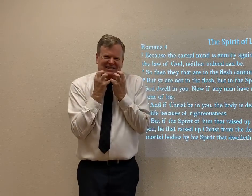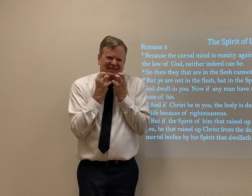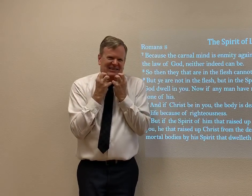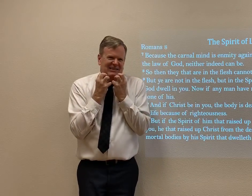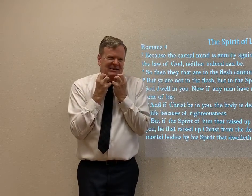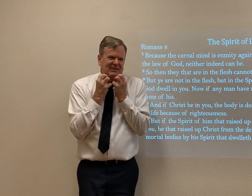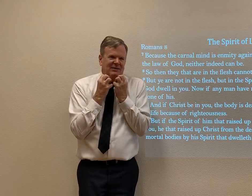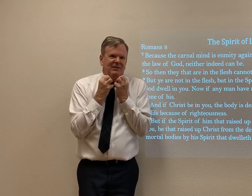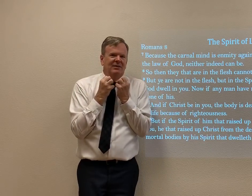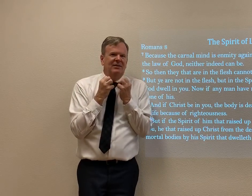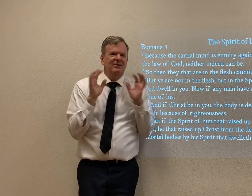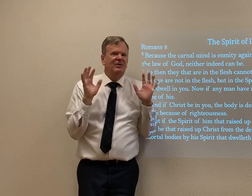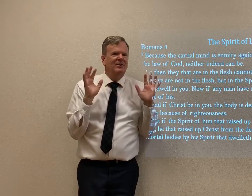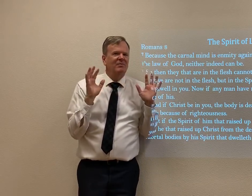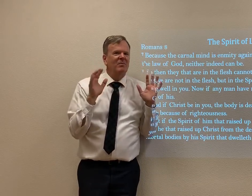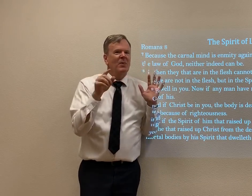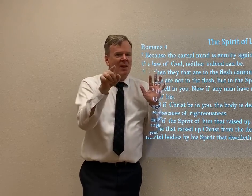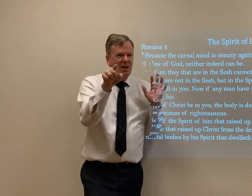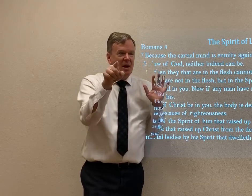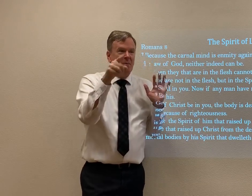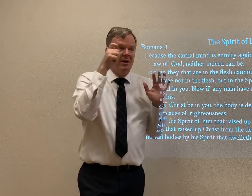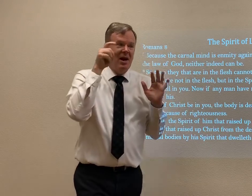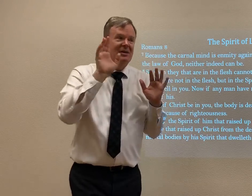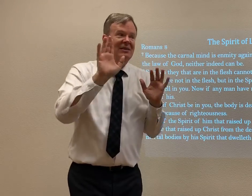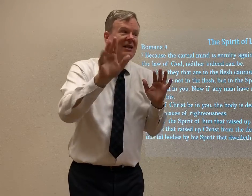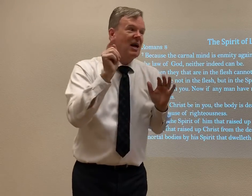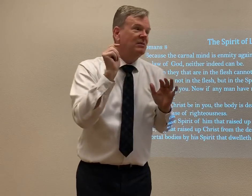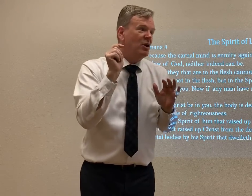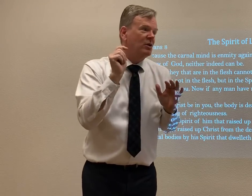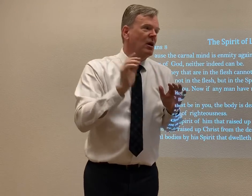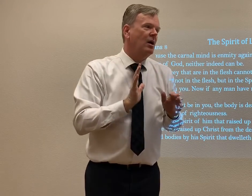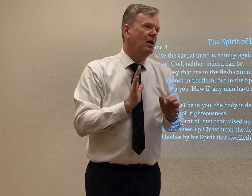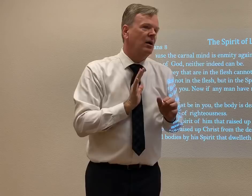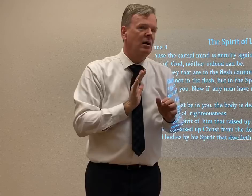Holy Ghost is precious. Exactly right.